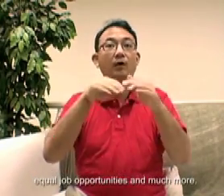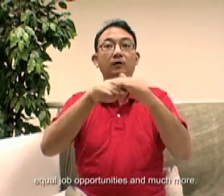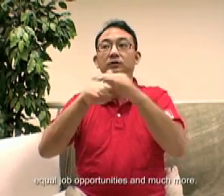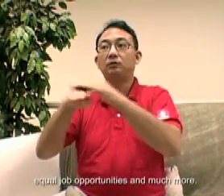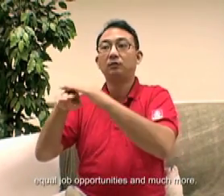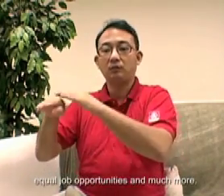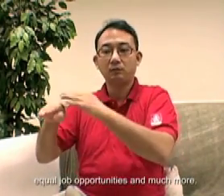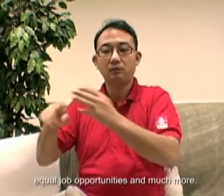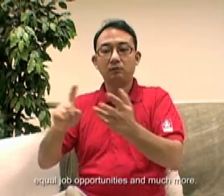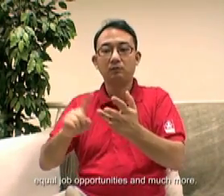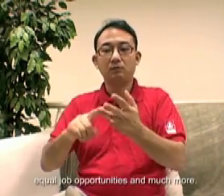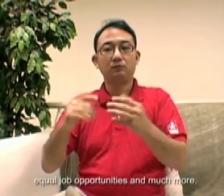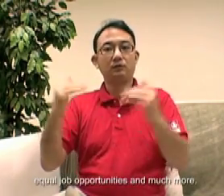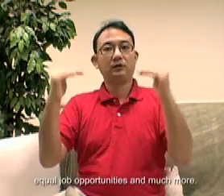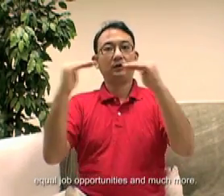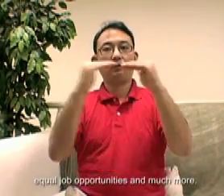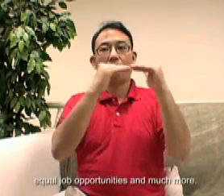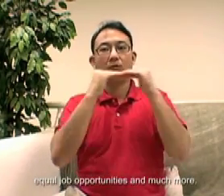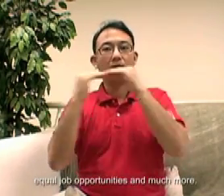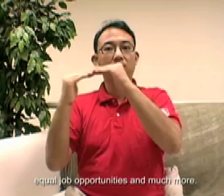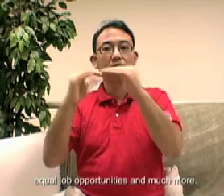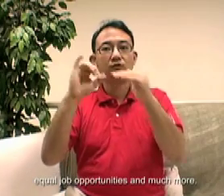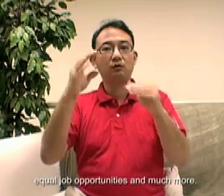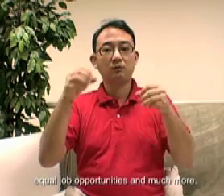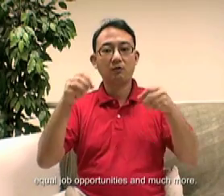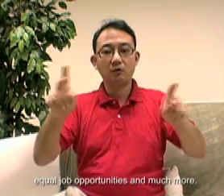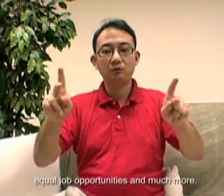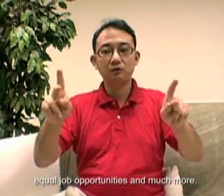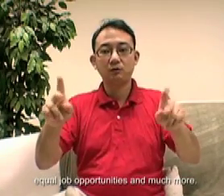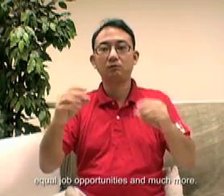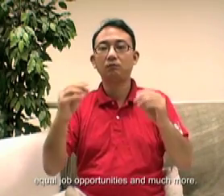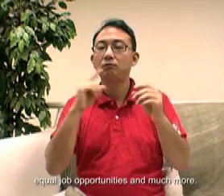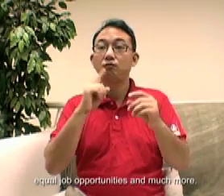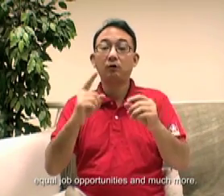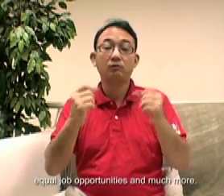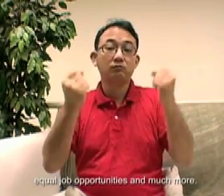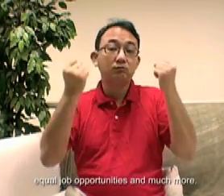equal job opportunities, and much more.